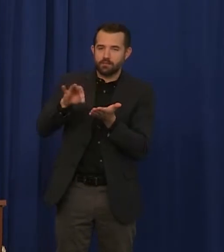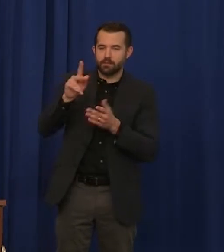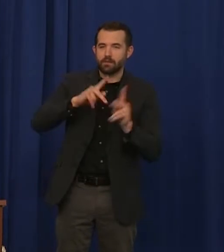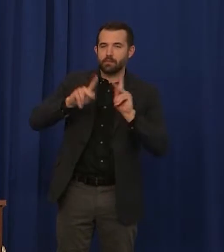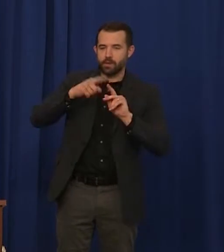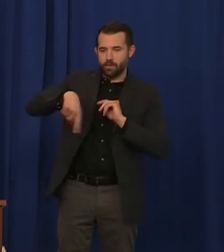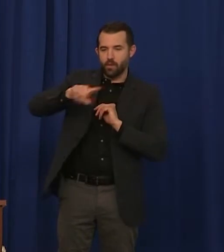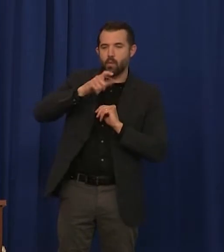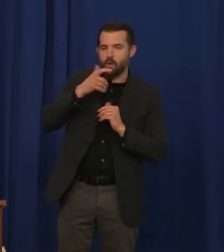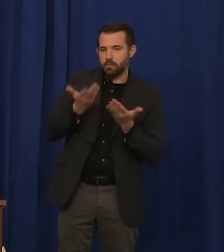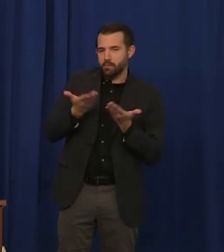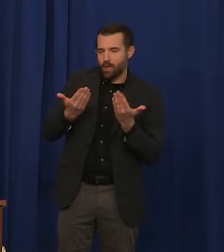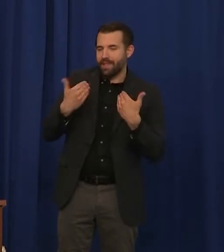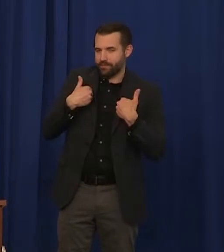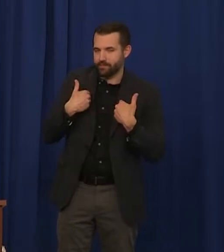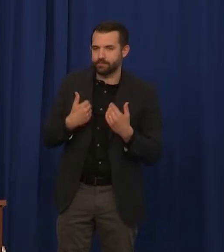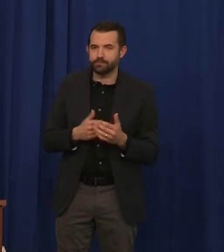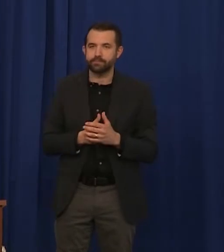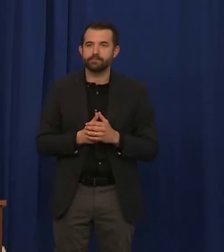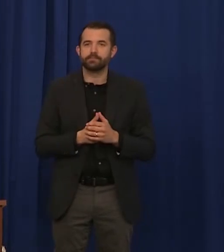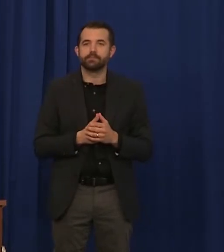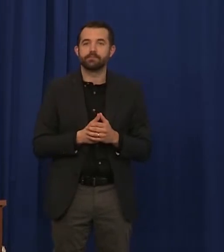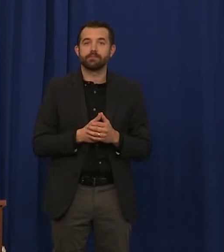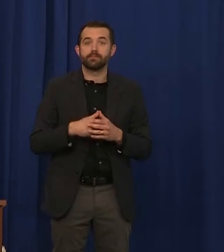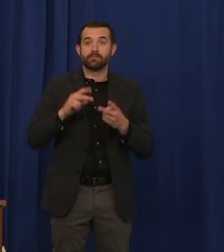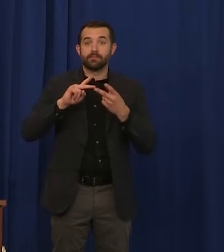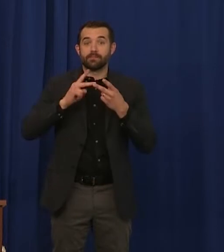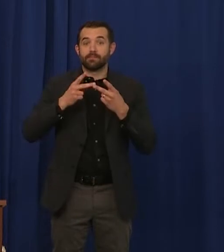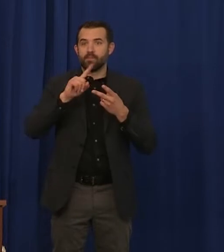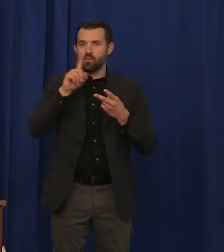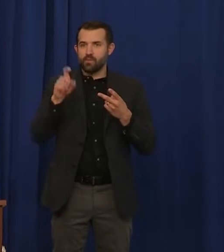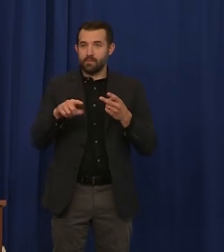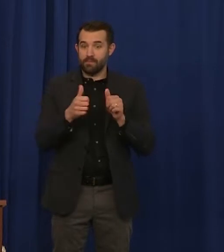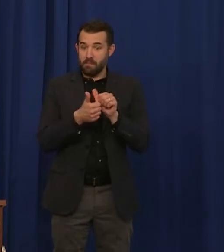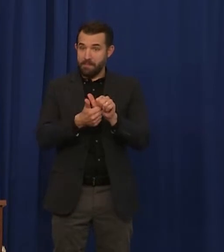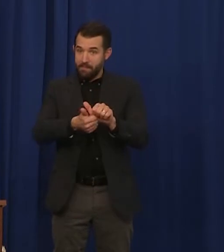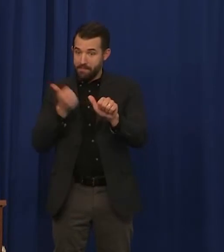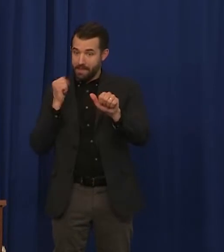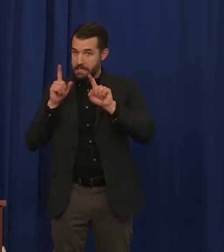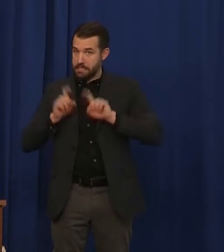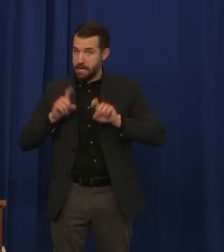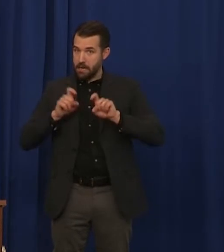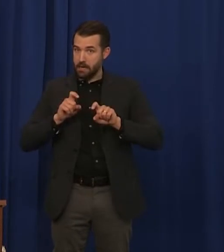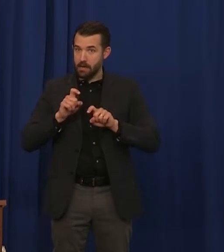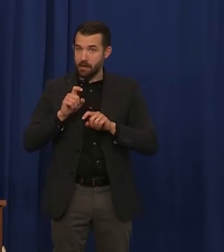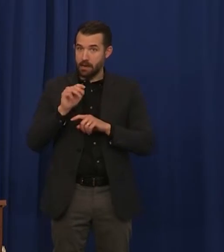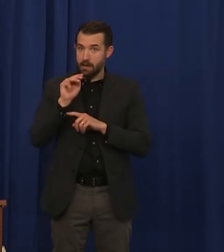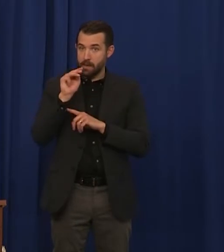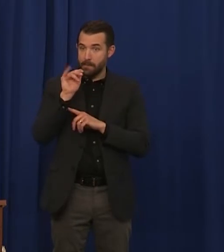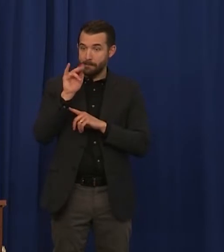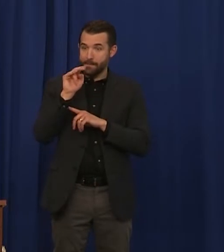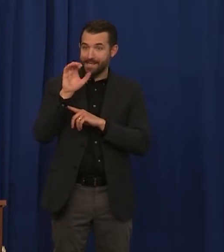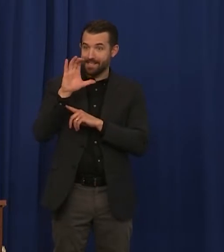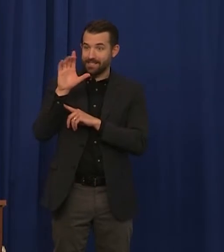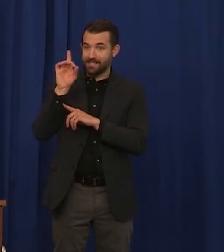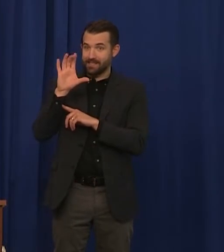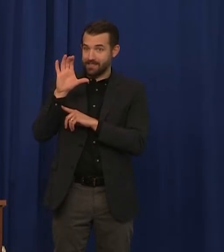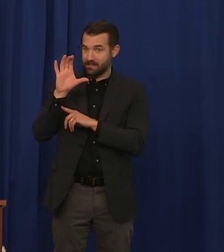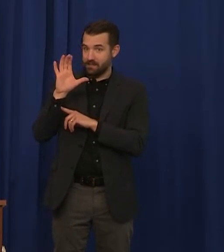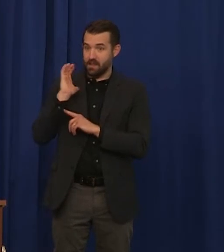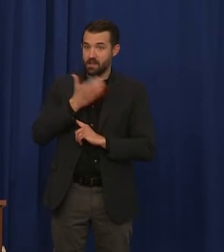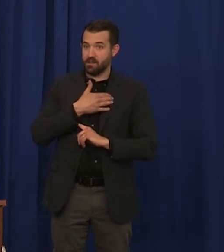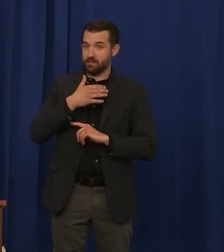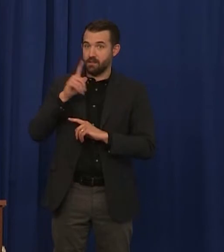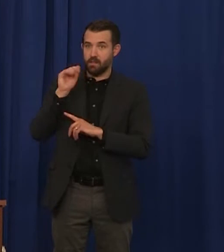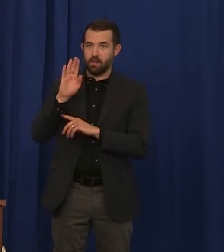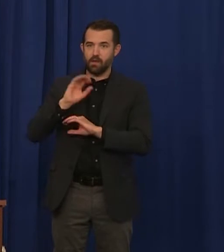The second question you raised is about any backlog in testing. Right now at the Maine CDC laboratory, there is no backlog, and